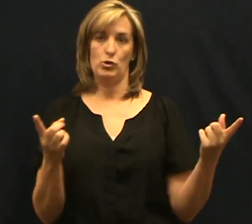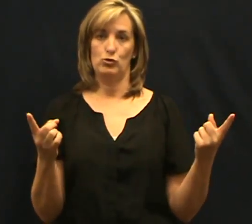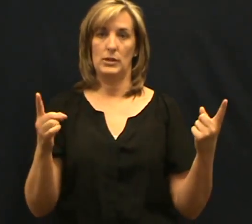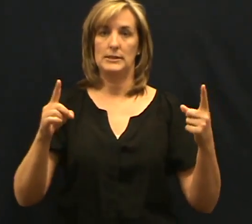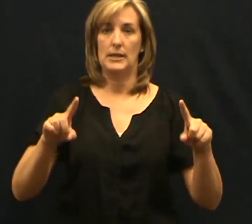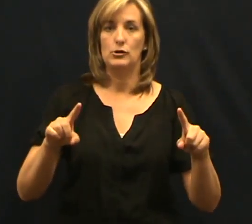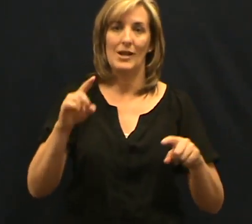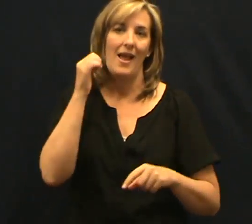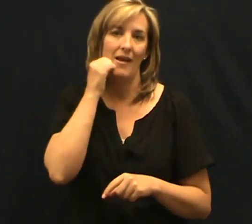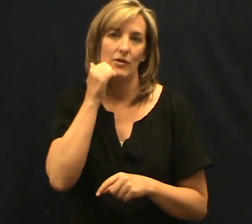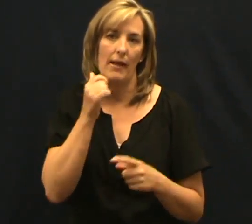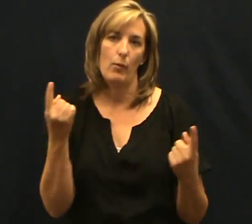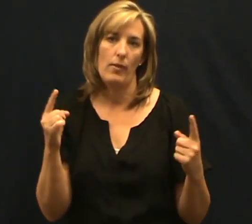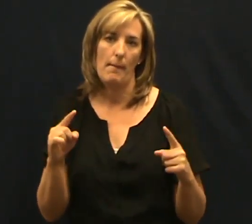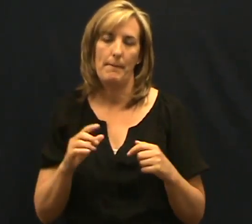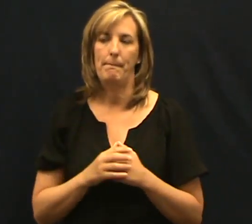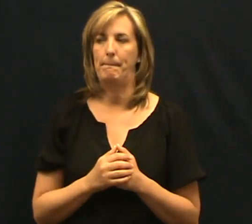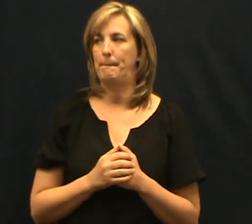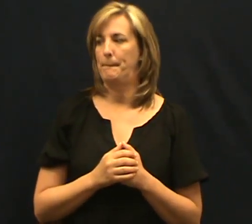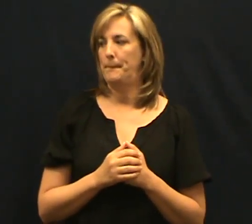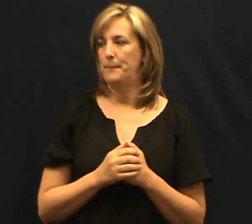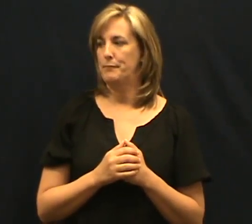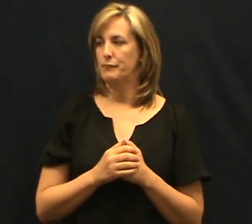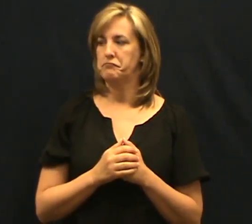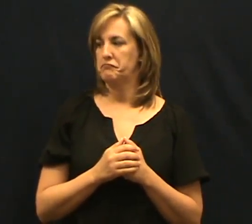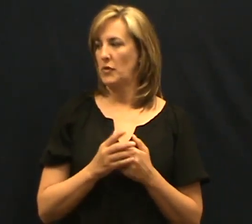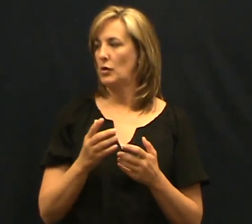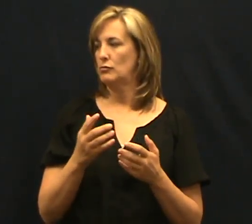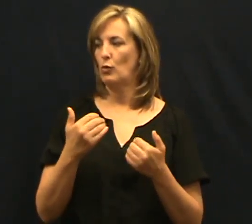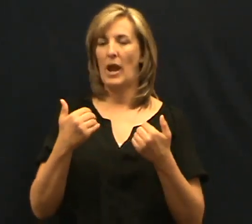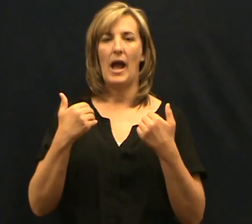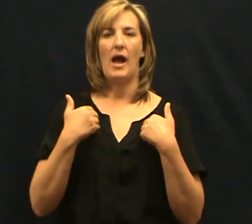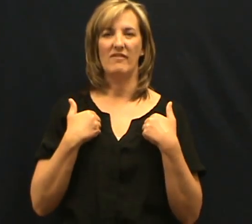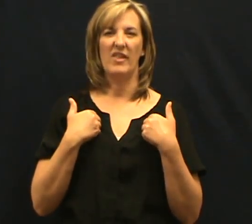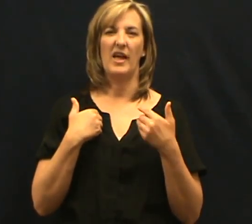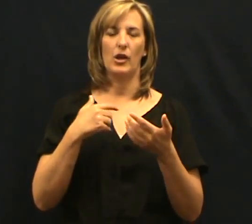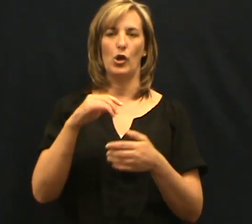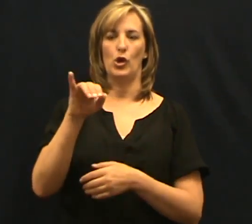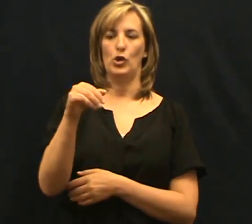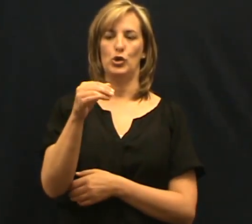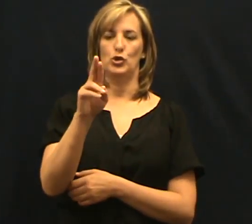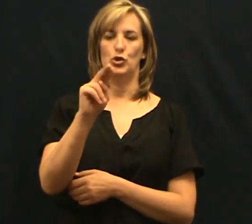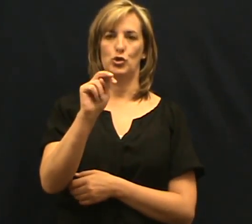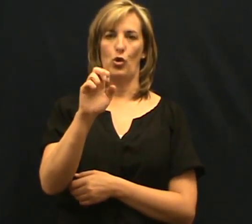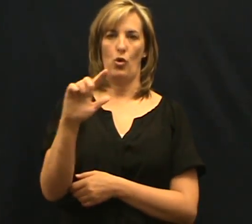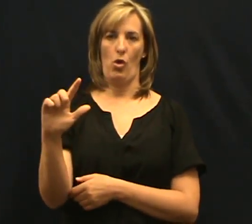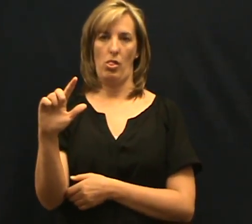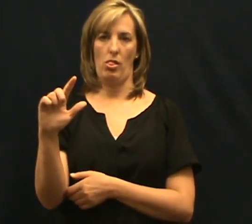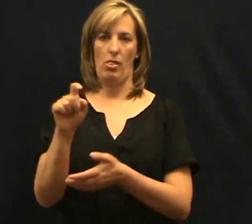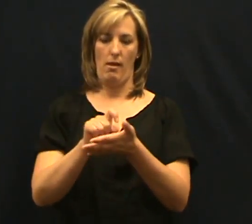happen through journal entries that are probably part of our accounting system, and they